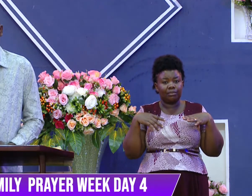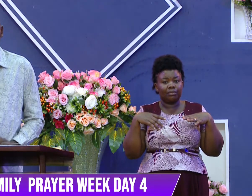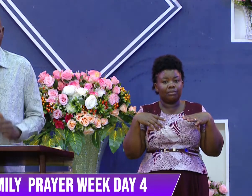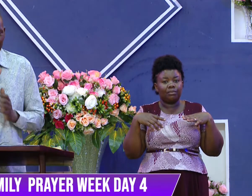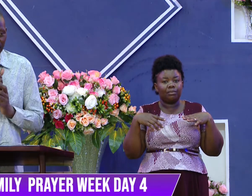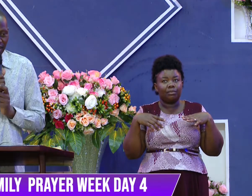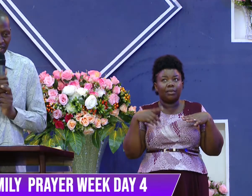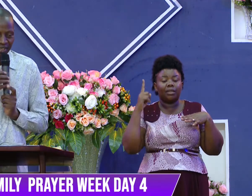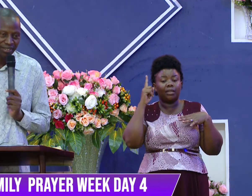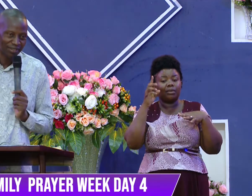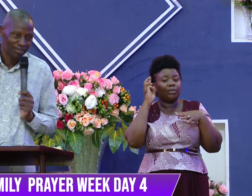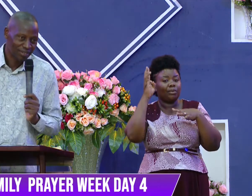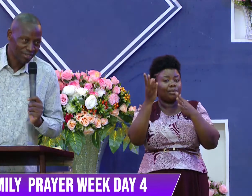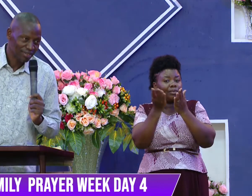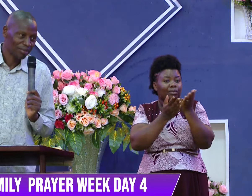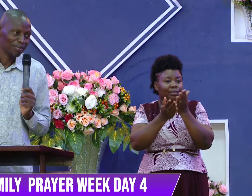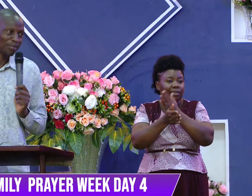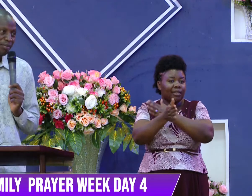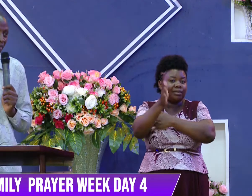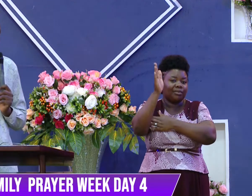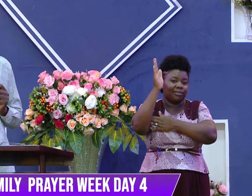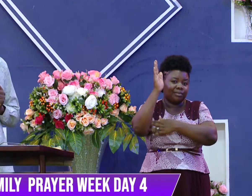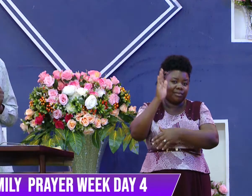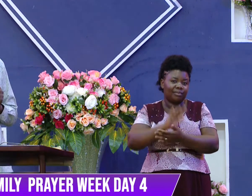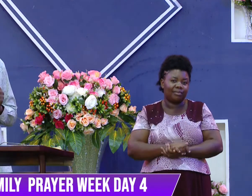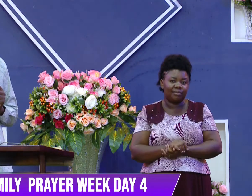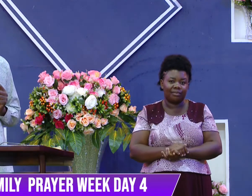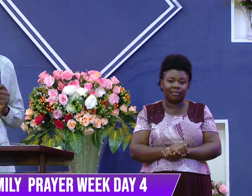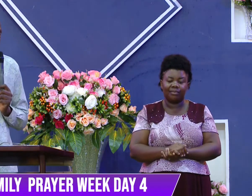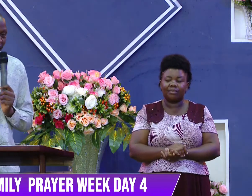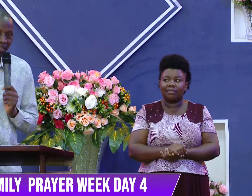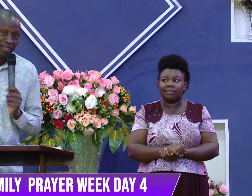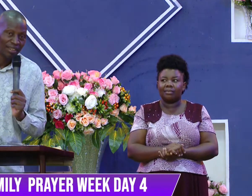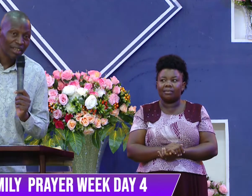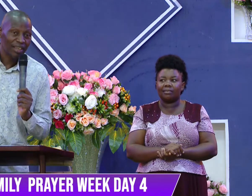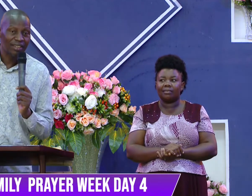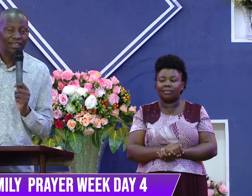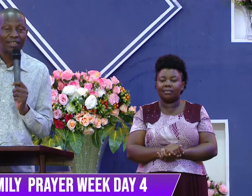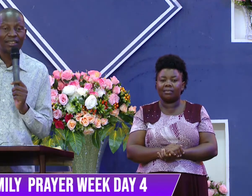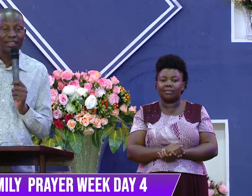And he said that after he retires, he will serve the Lord.